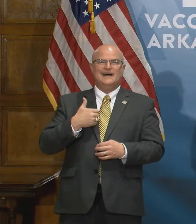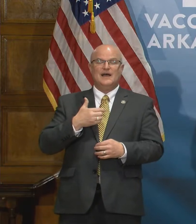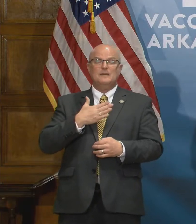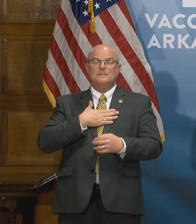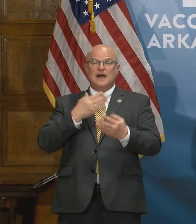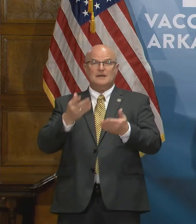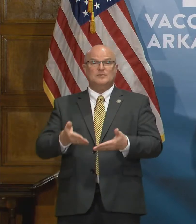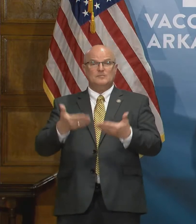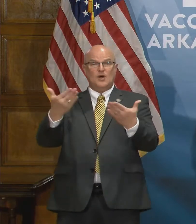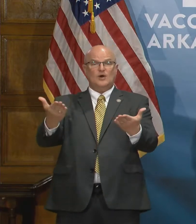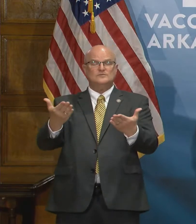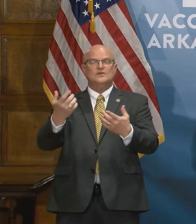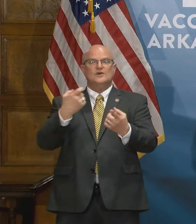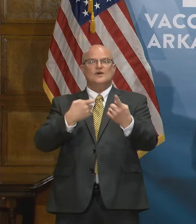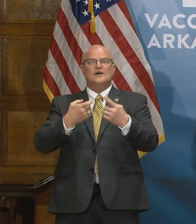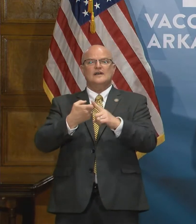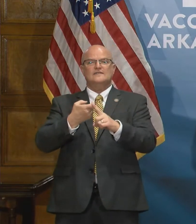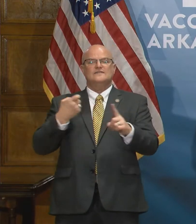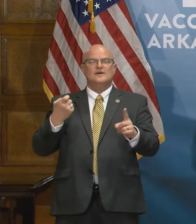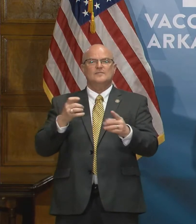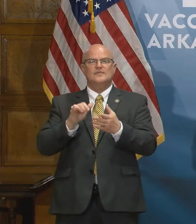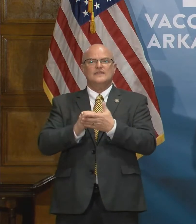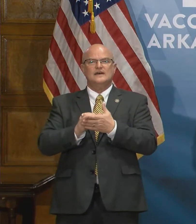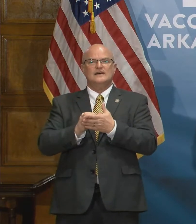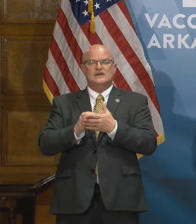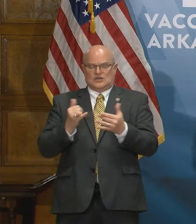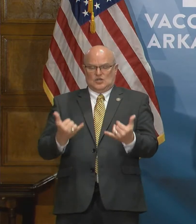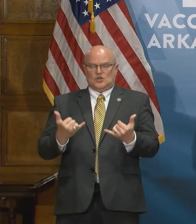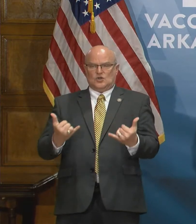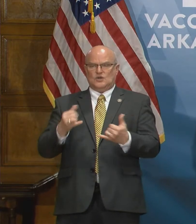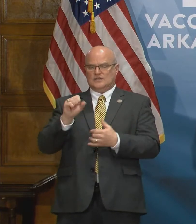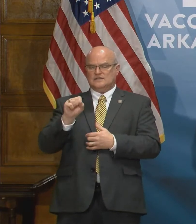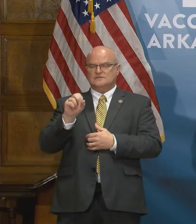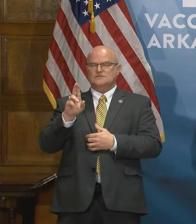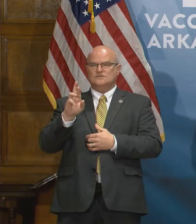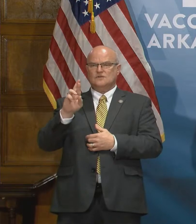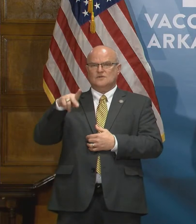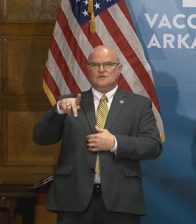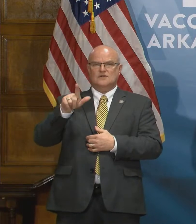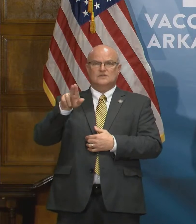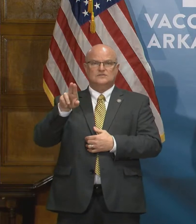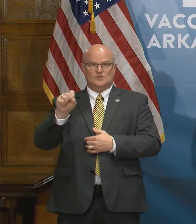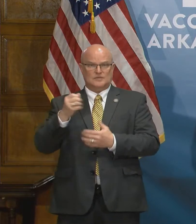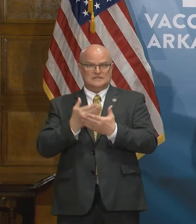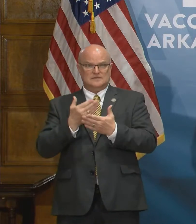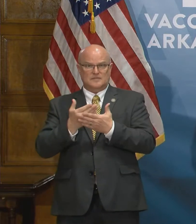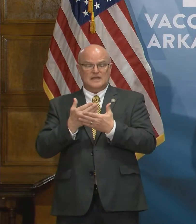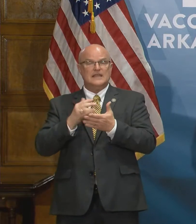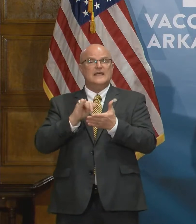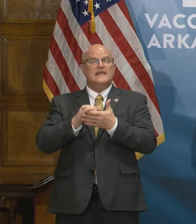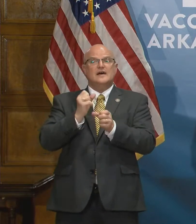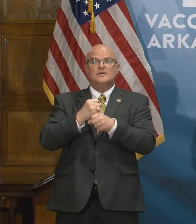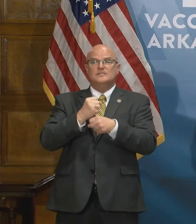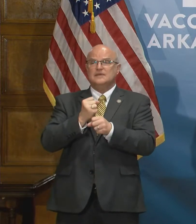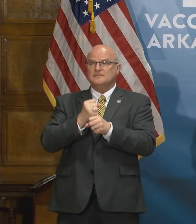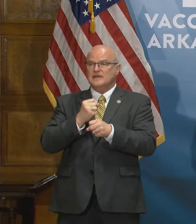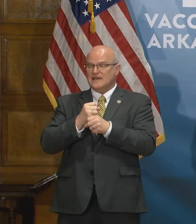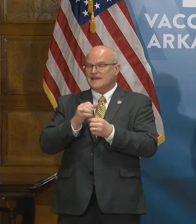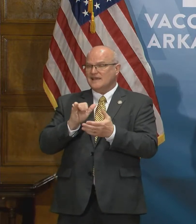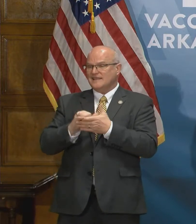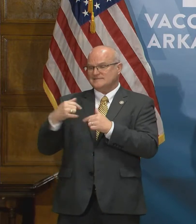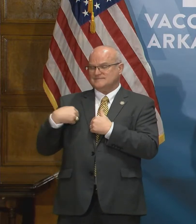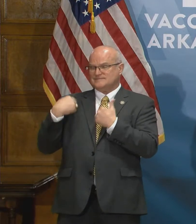my proposal is that it comes out of the current surplus that will be generated